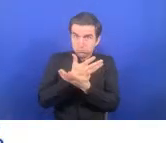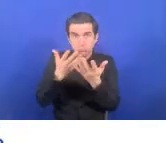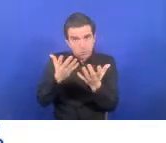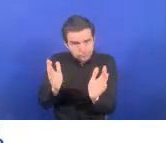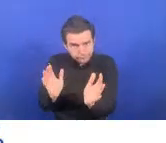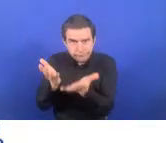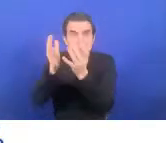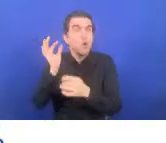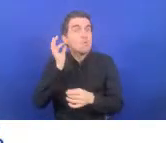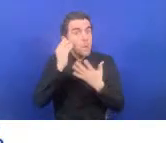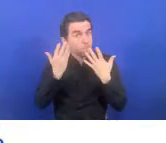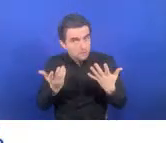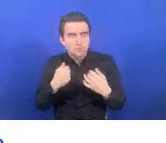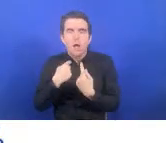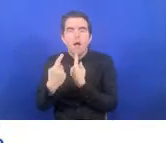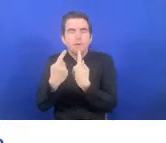is